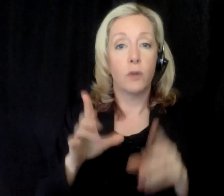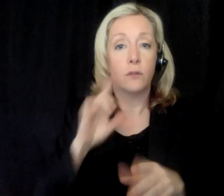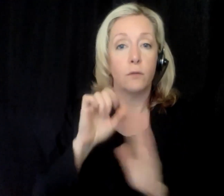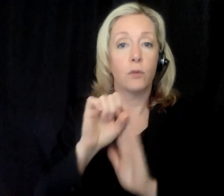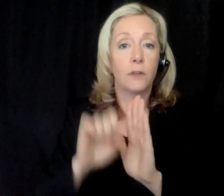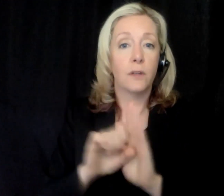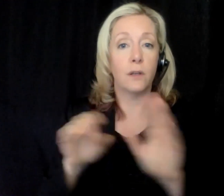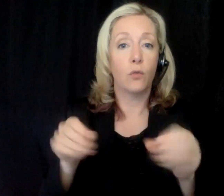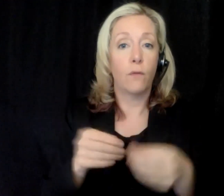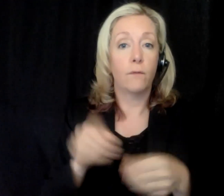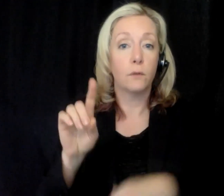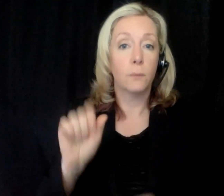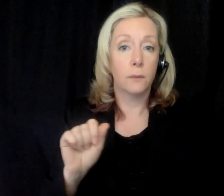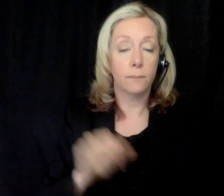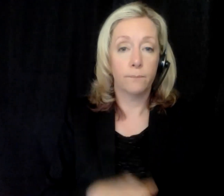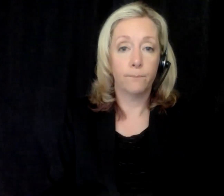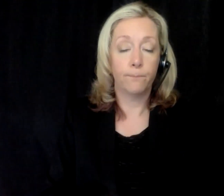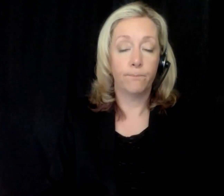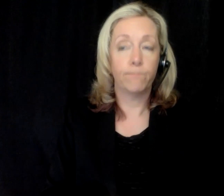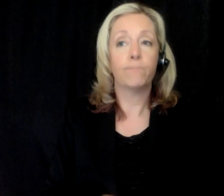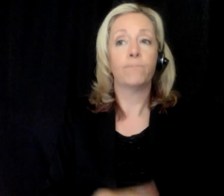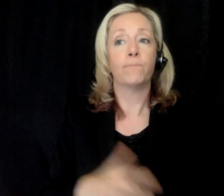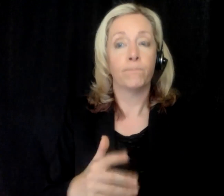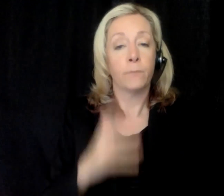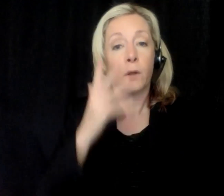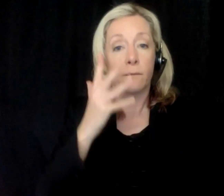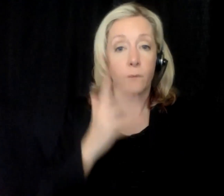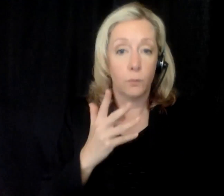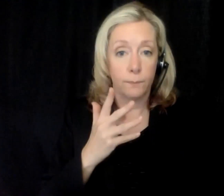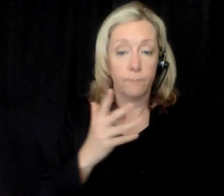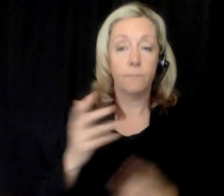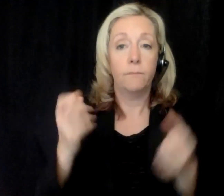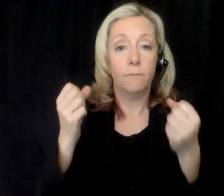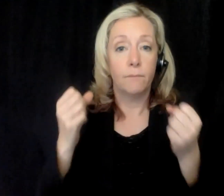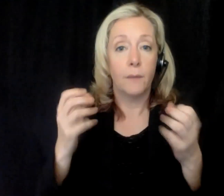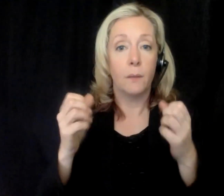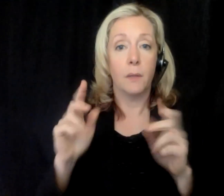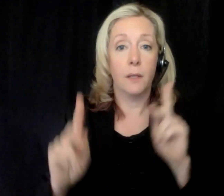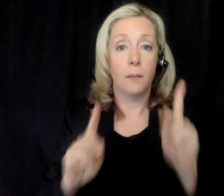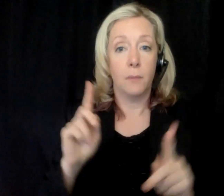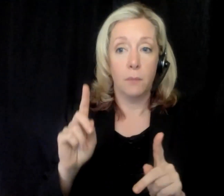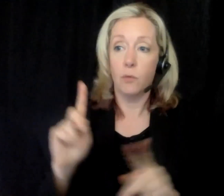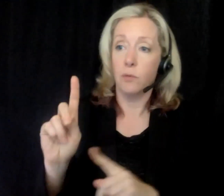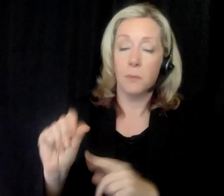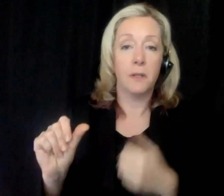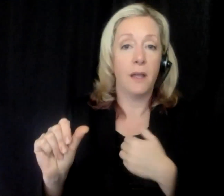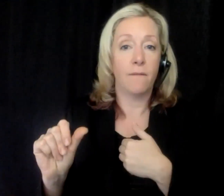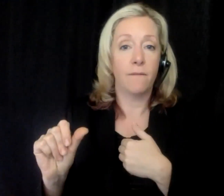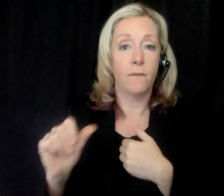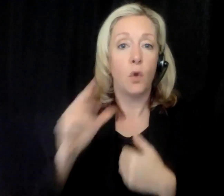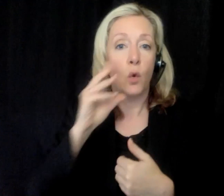Disability. And unfortunately, many people with disabilities that are experiencing